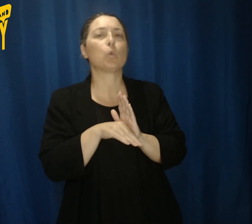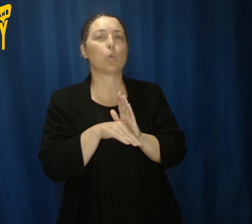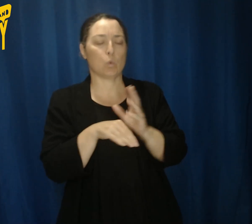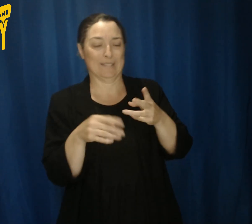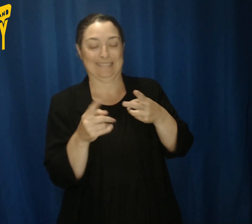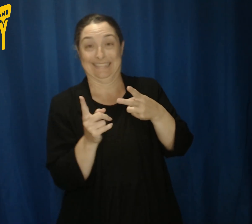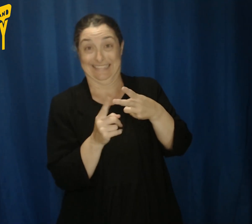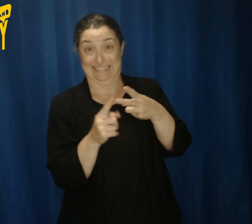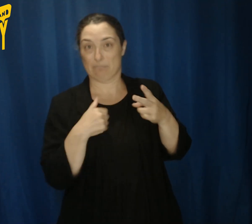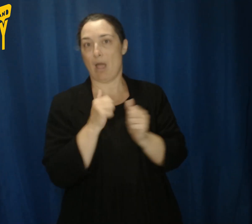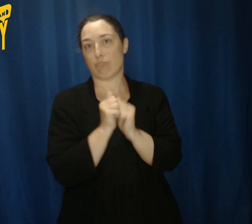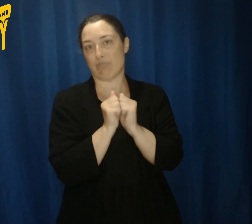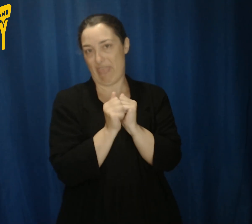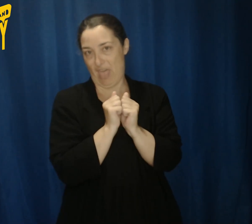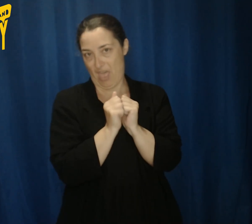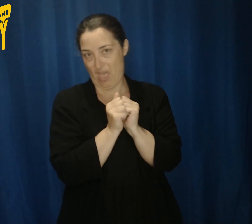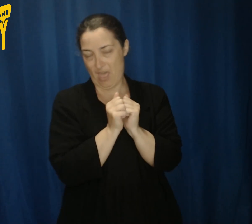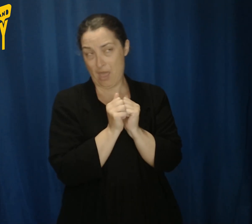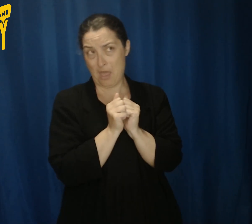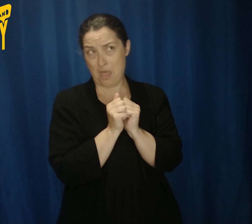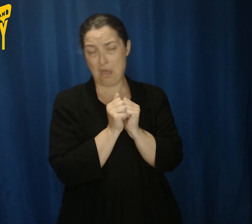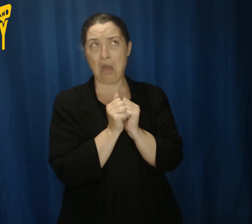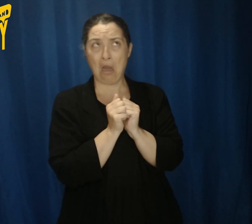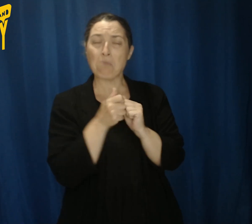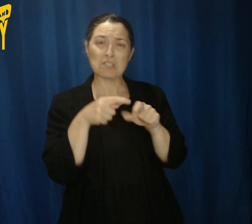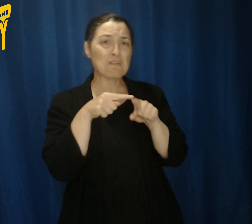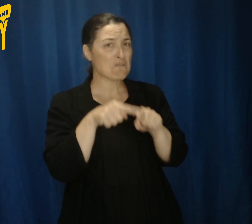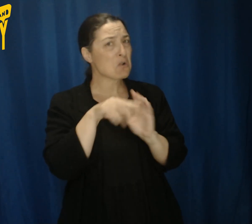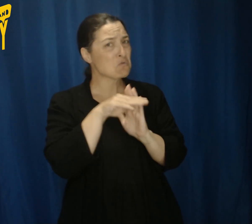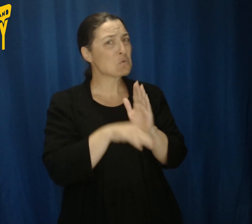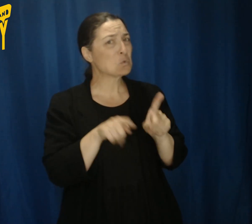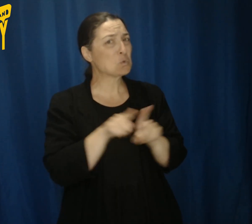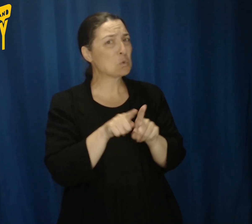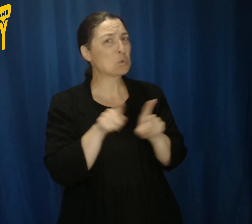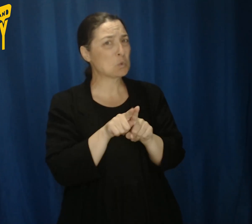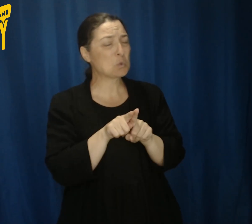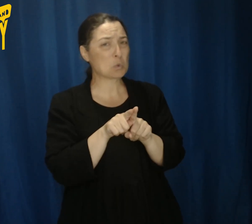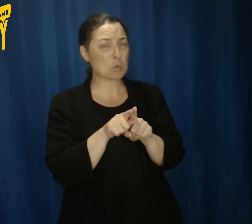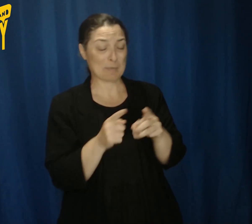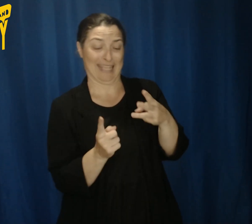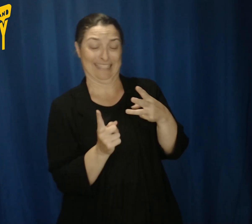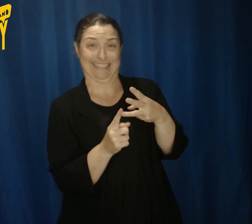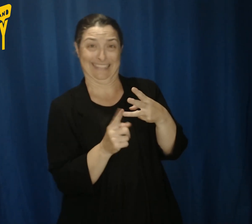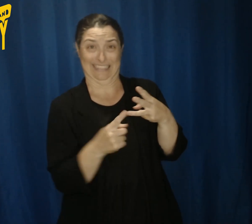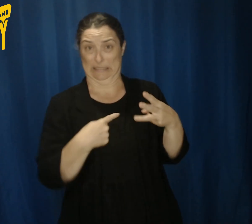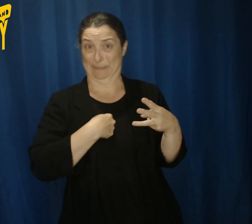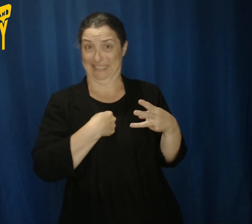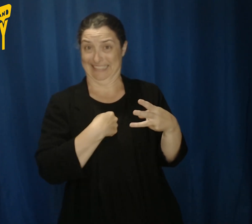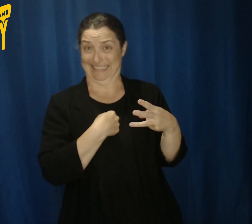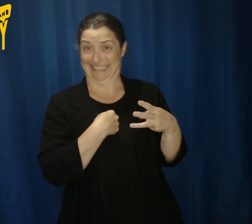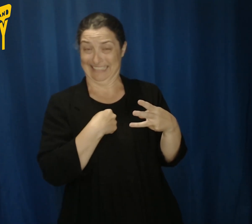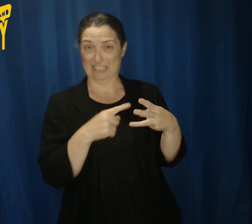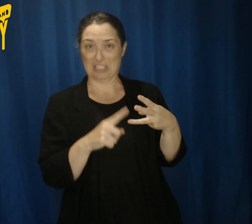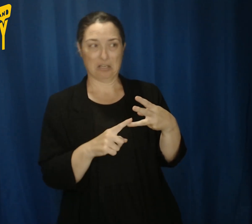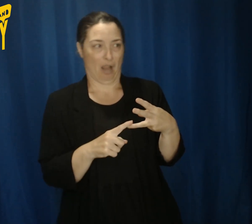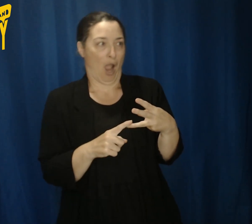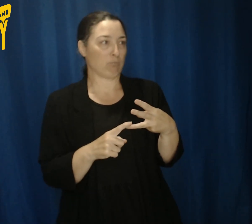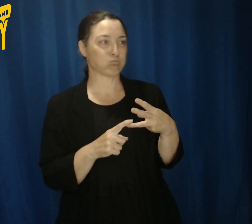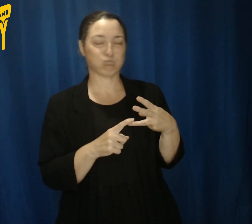was my brother. Actually, he had to keep to the rules too. But by the time the 3rd child came around, which was me, I got to be the one that got to run away